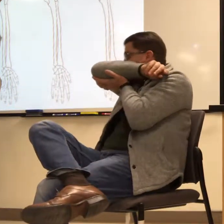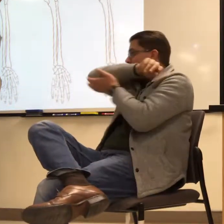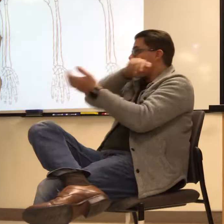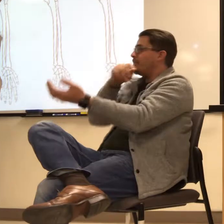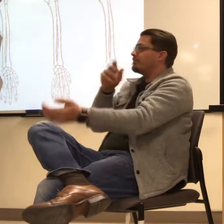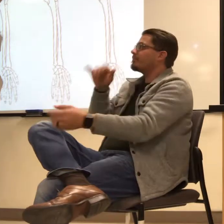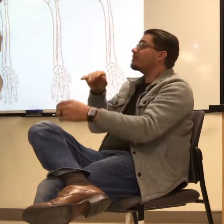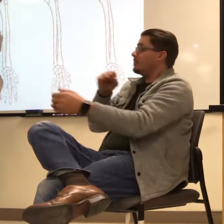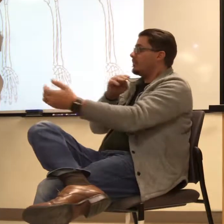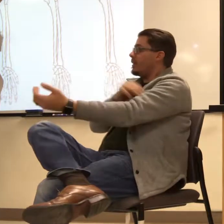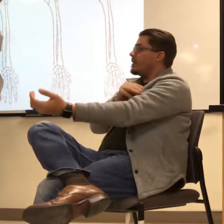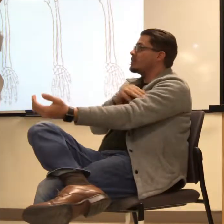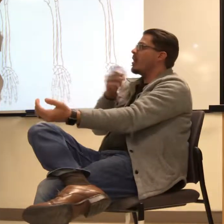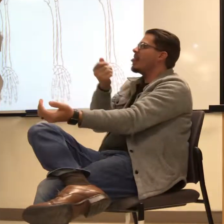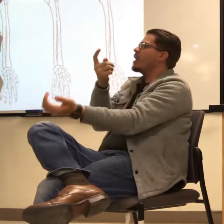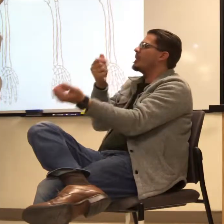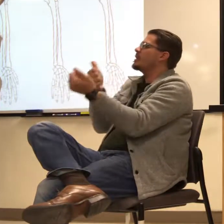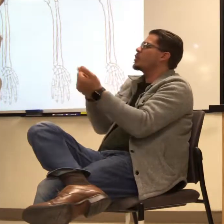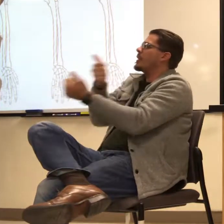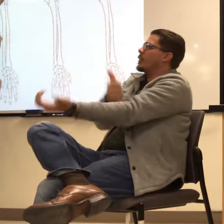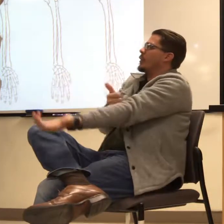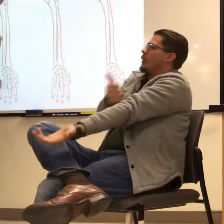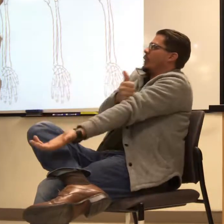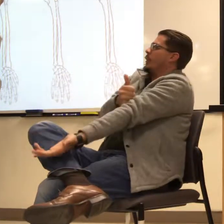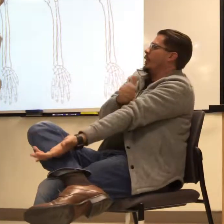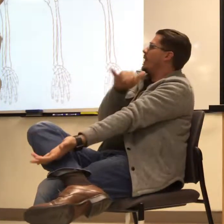it, right up here.